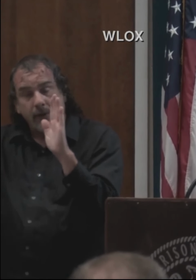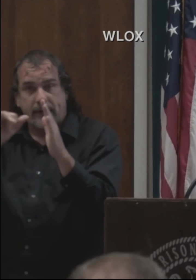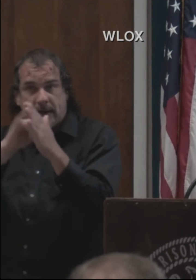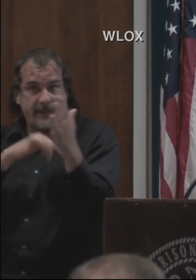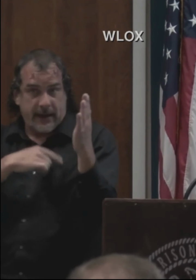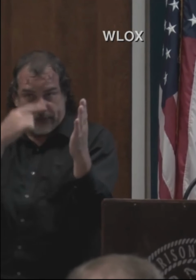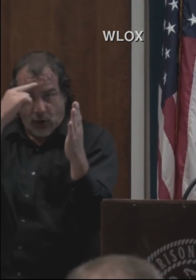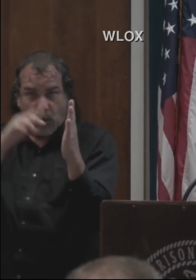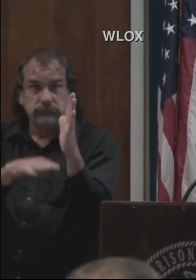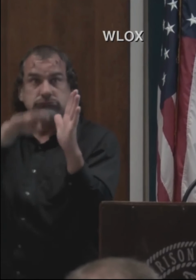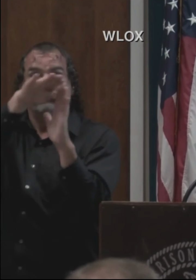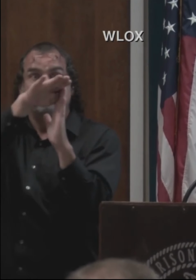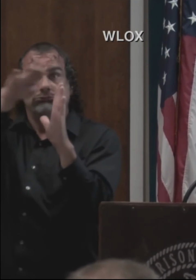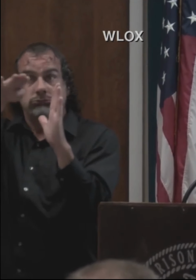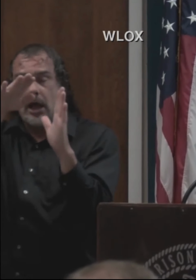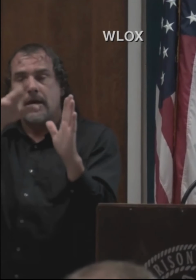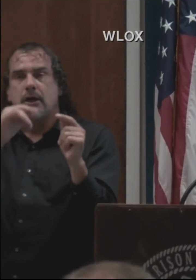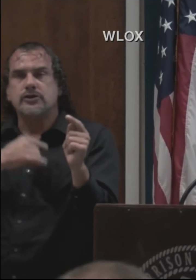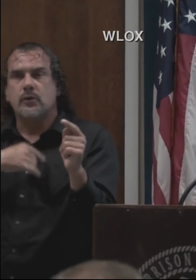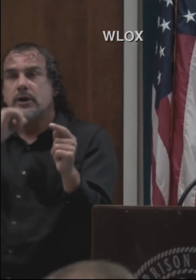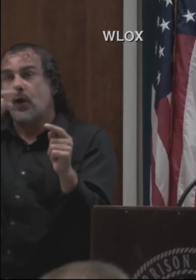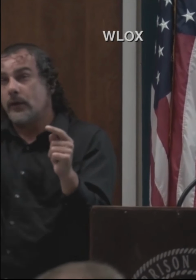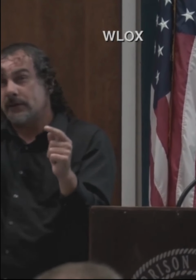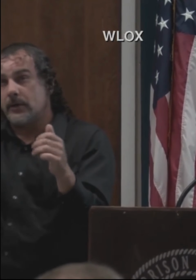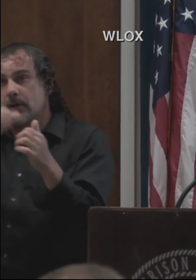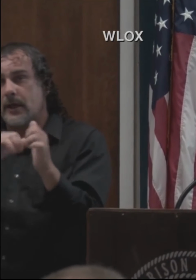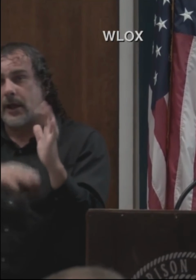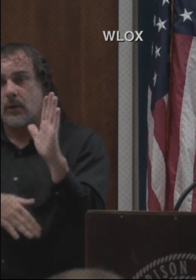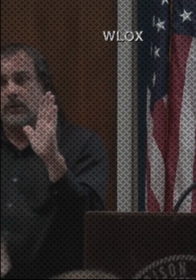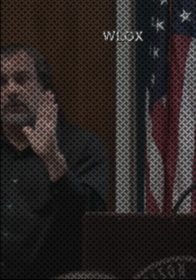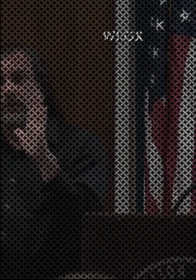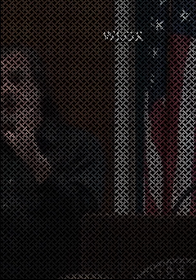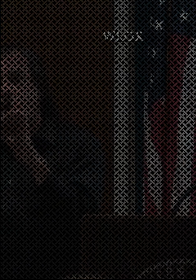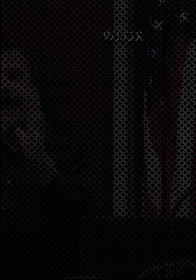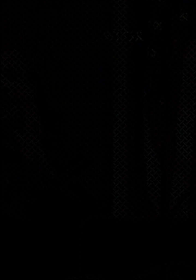thought, and so we do not anticipate that it would top the levees or damage.